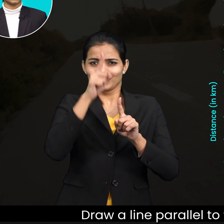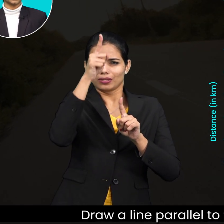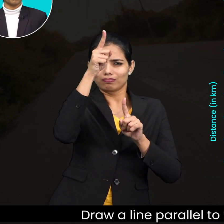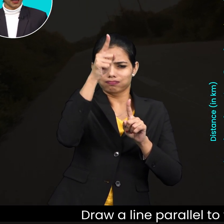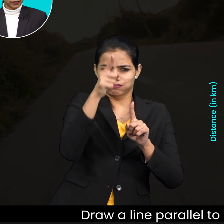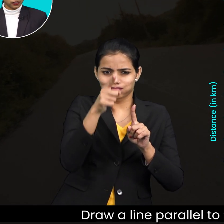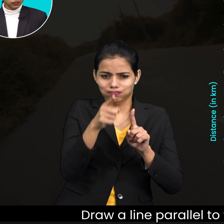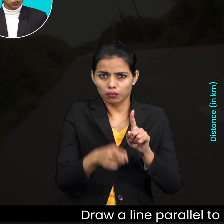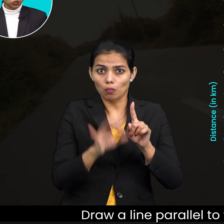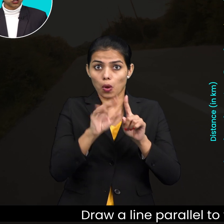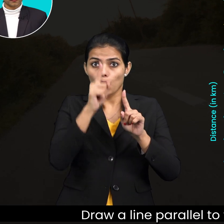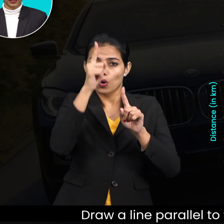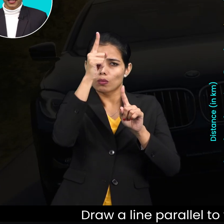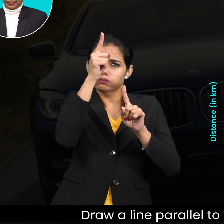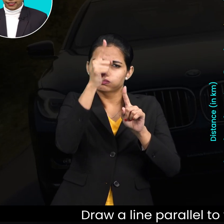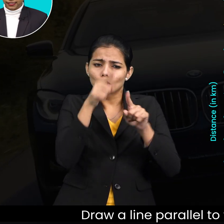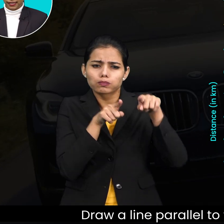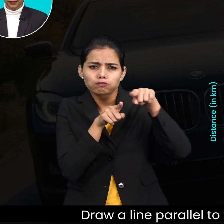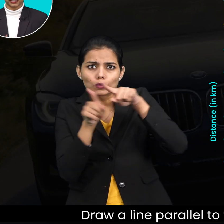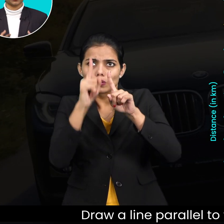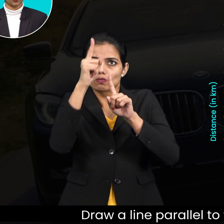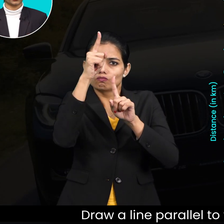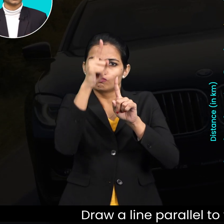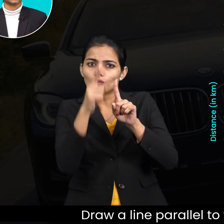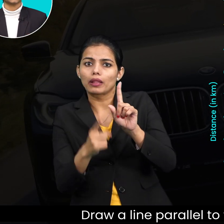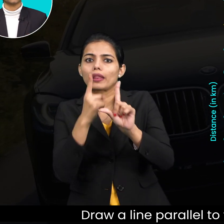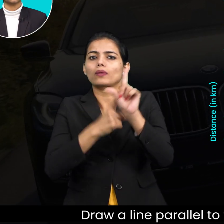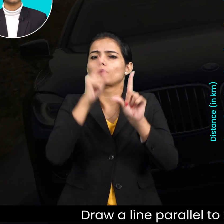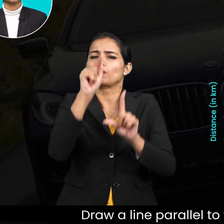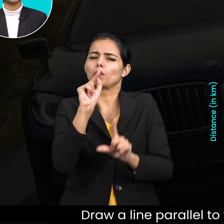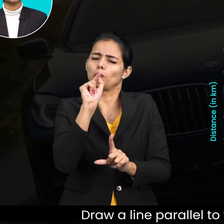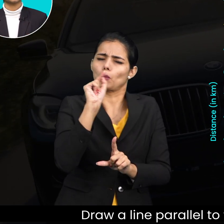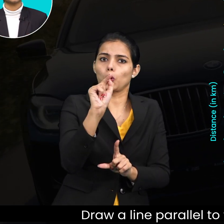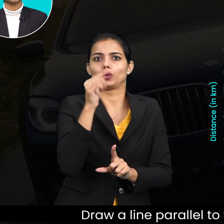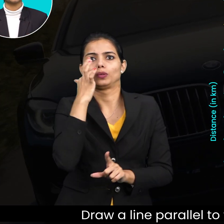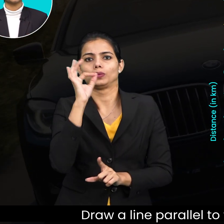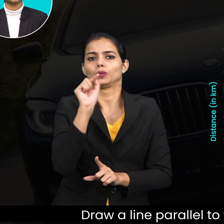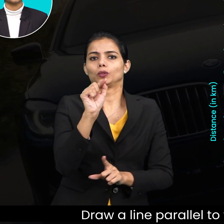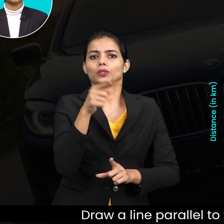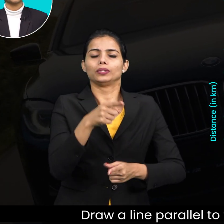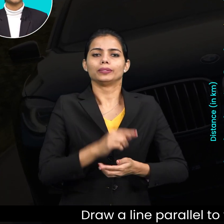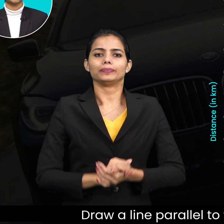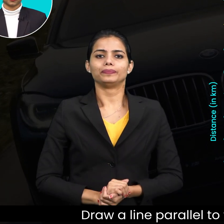Draw a line parallel to the y-axis at this point.